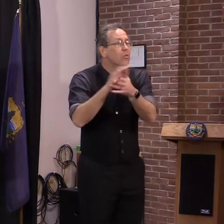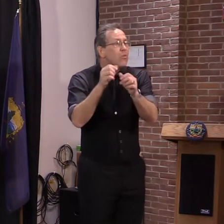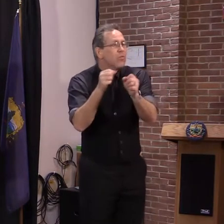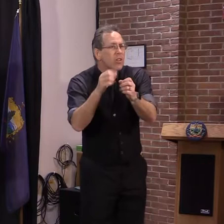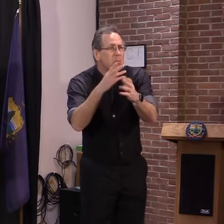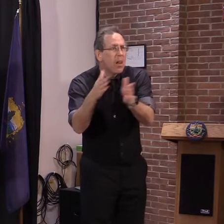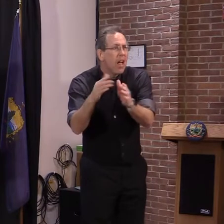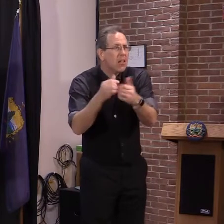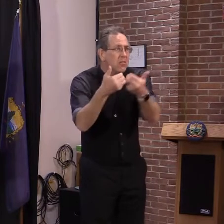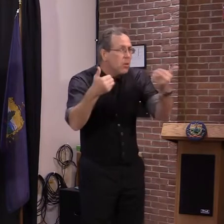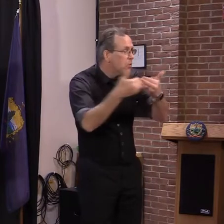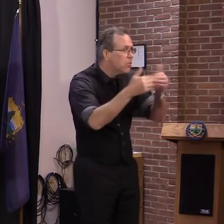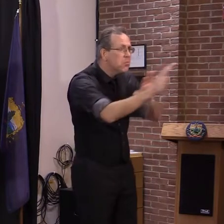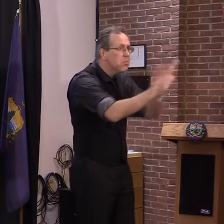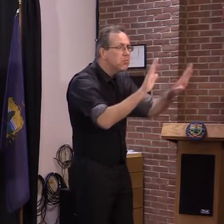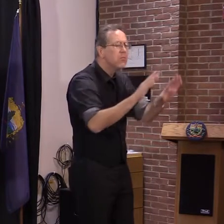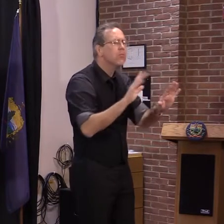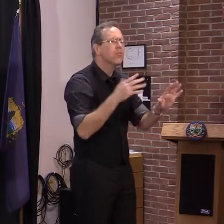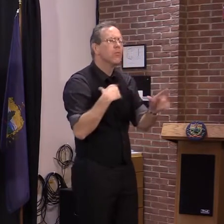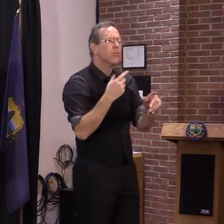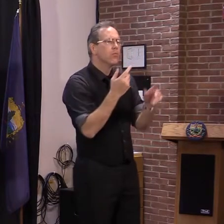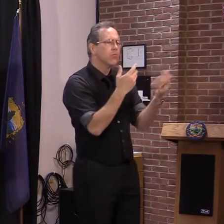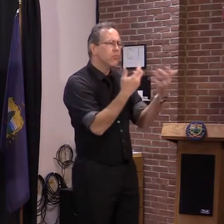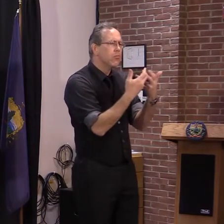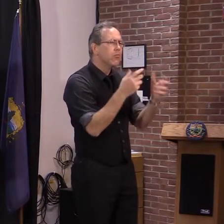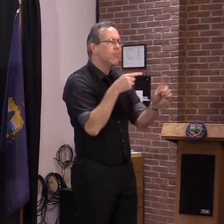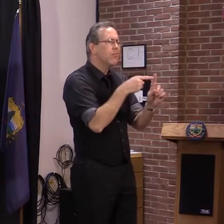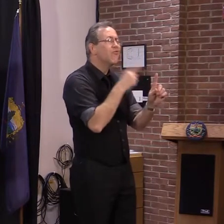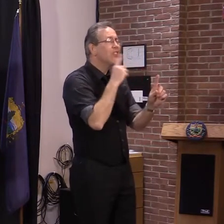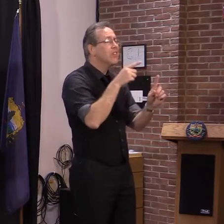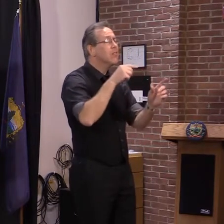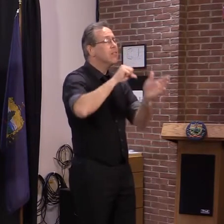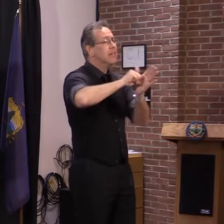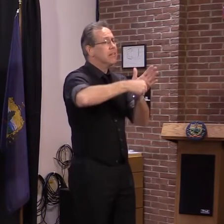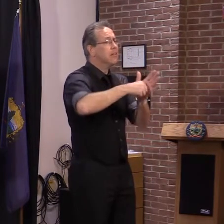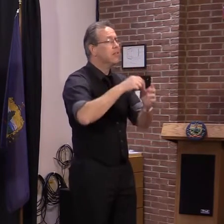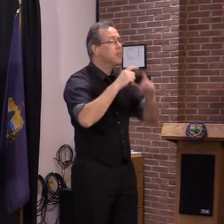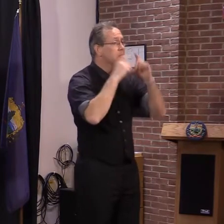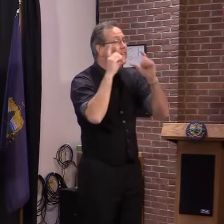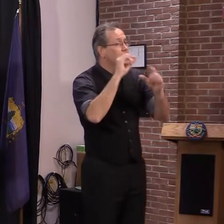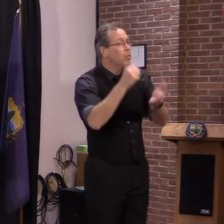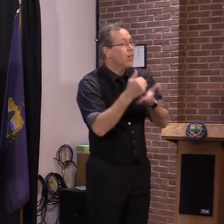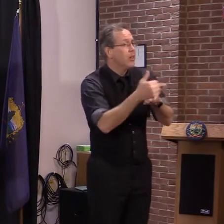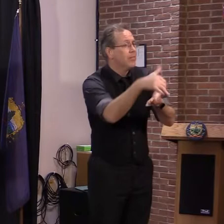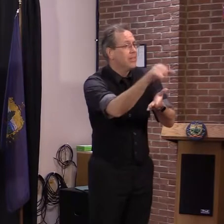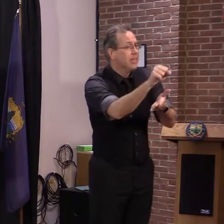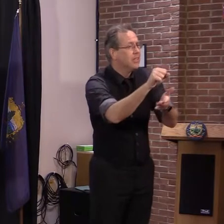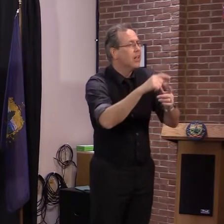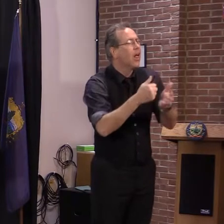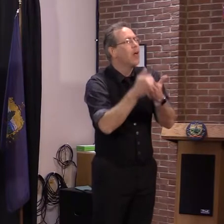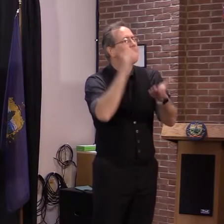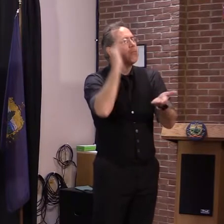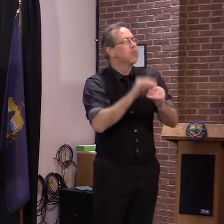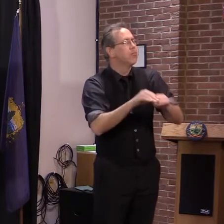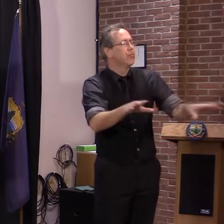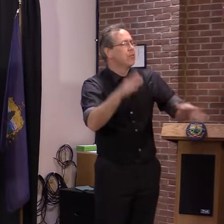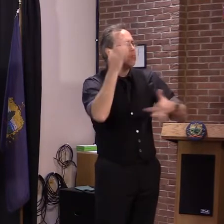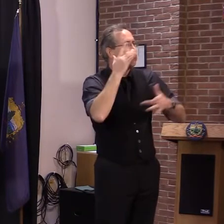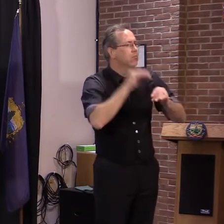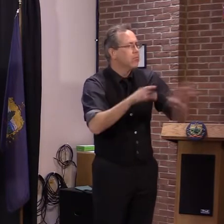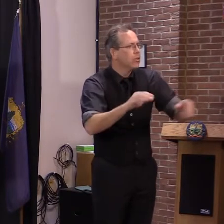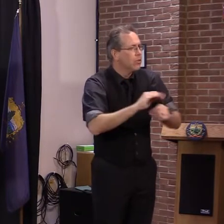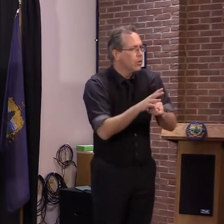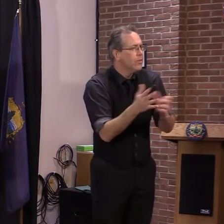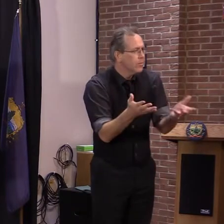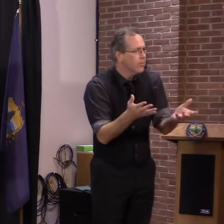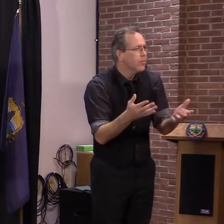Masks have been useful in limiting the risks of spreading the virus within our schools, but they have also created a lot of anxiety and place significant